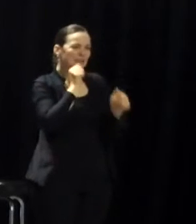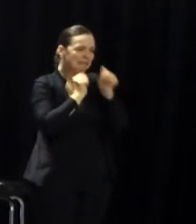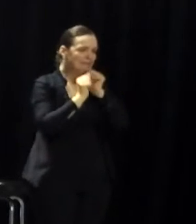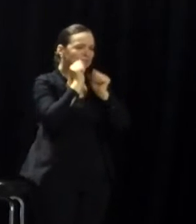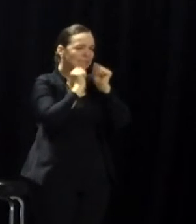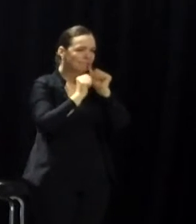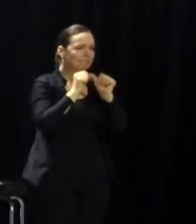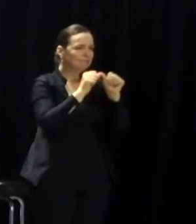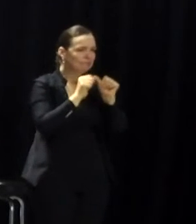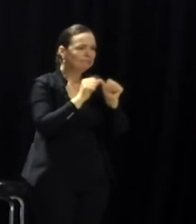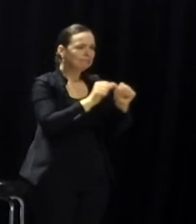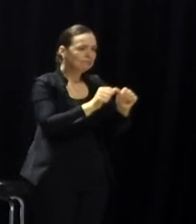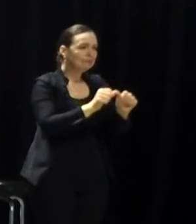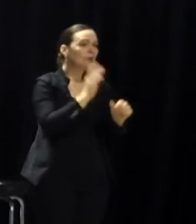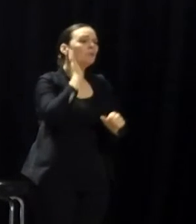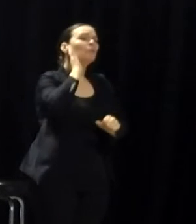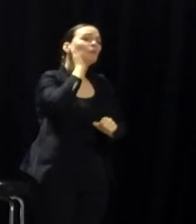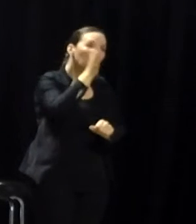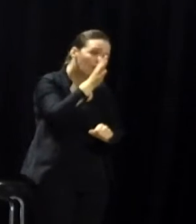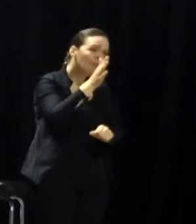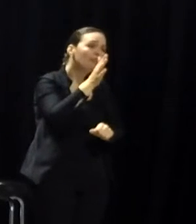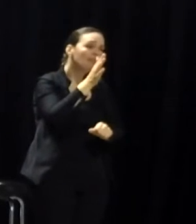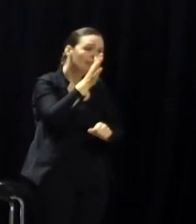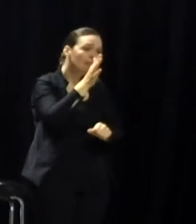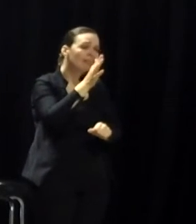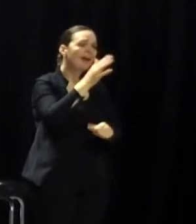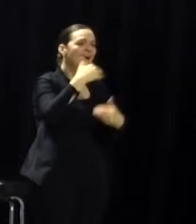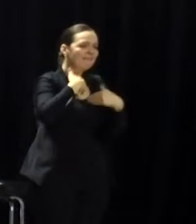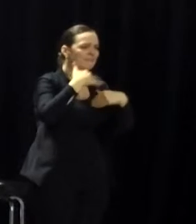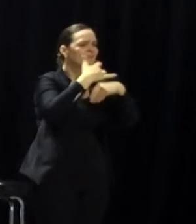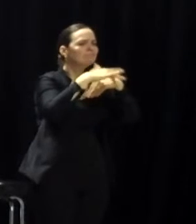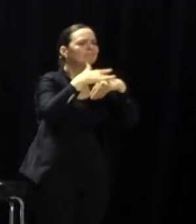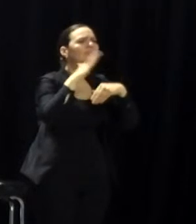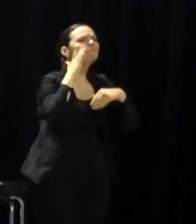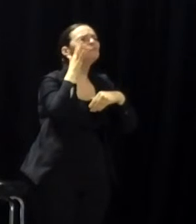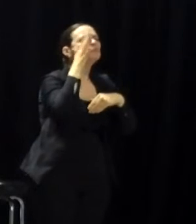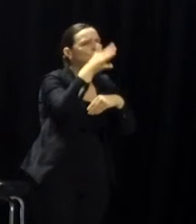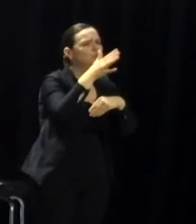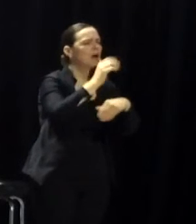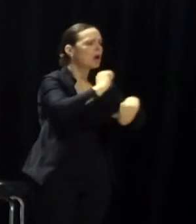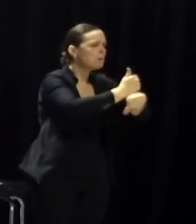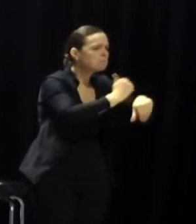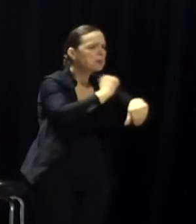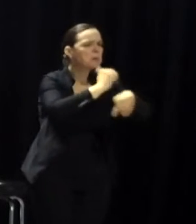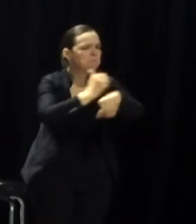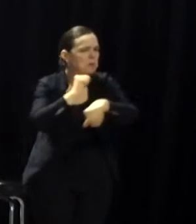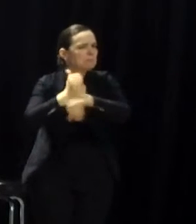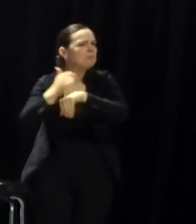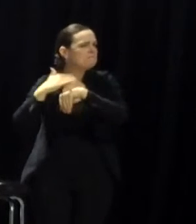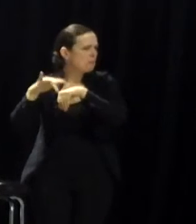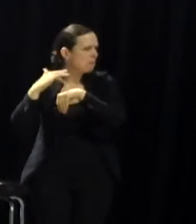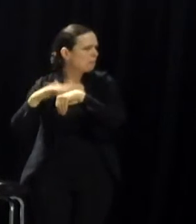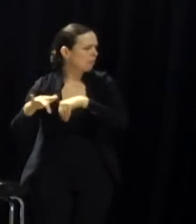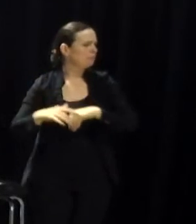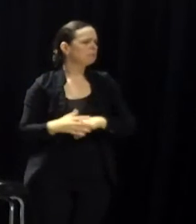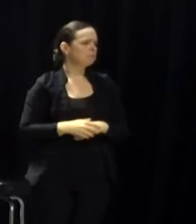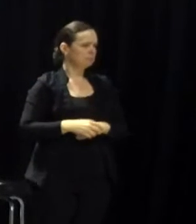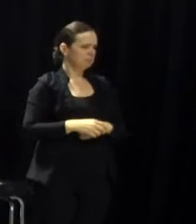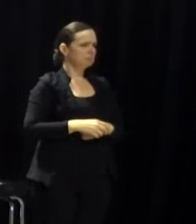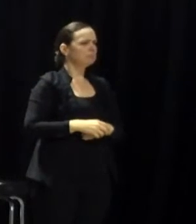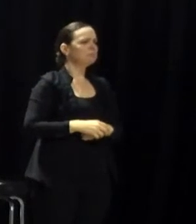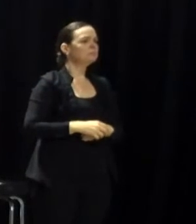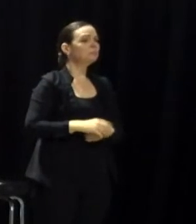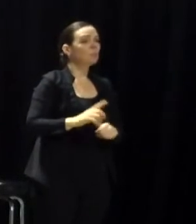out. The hospitals will vaccinate. Eventually, you'll have primary care providers most likely vaccinating as the phases